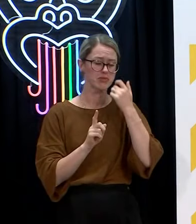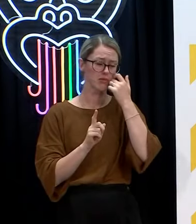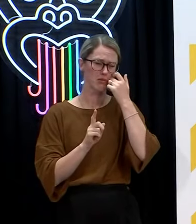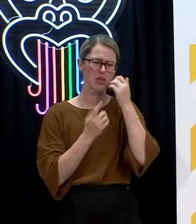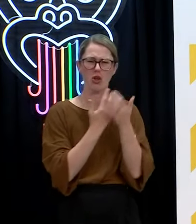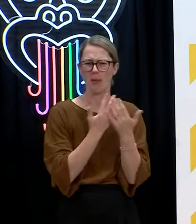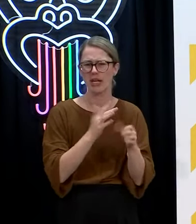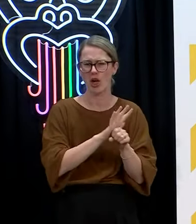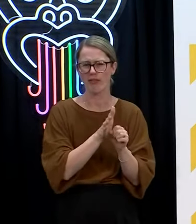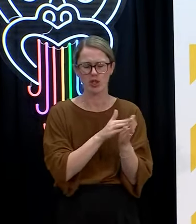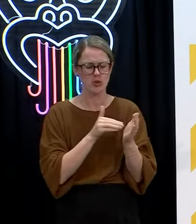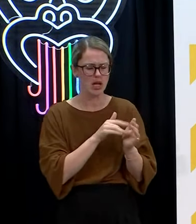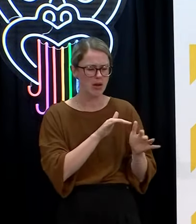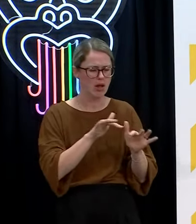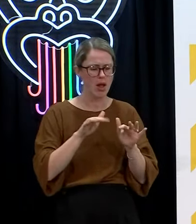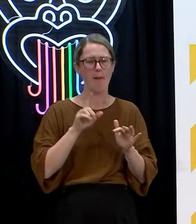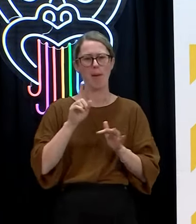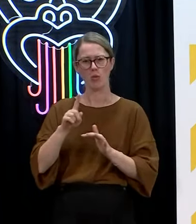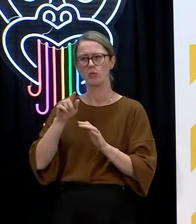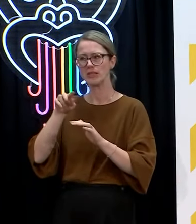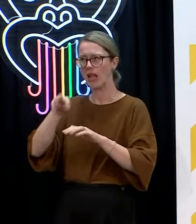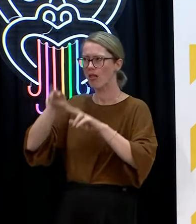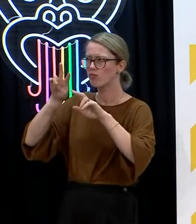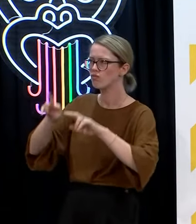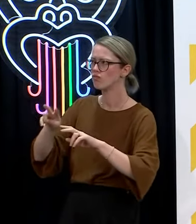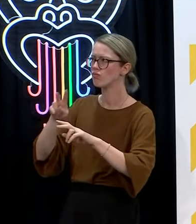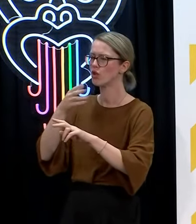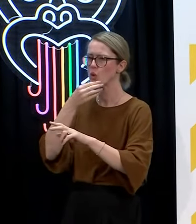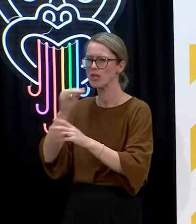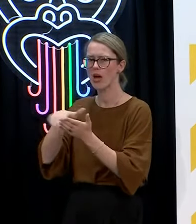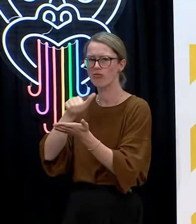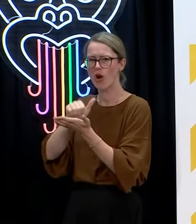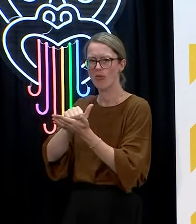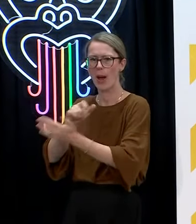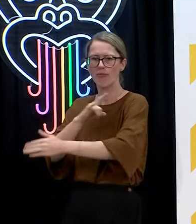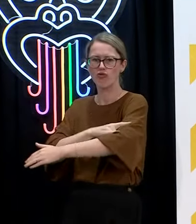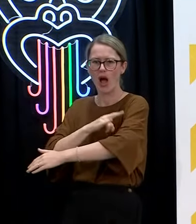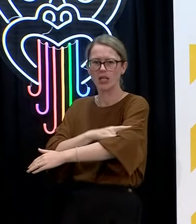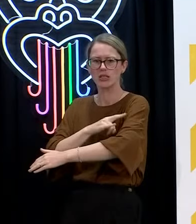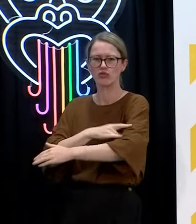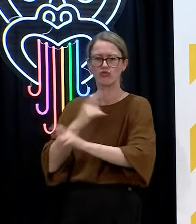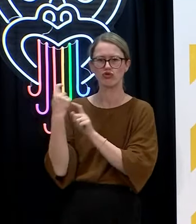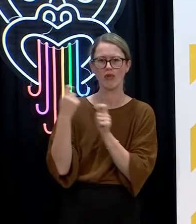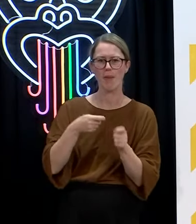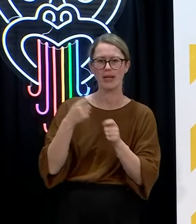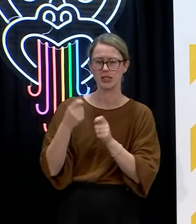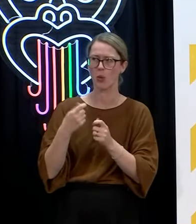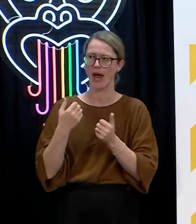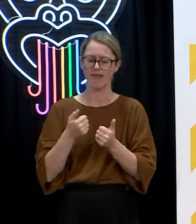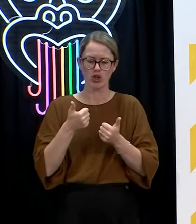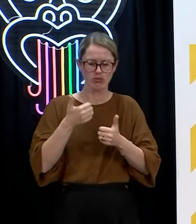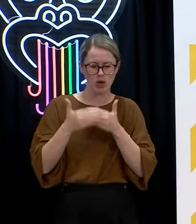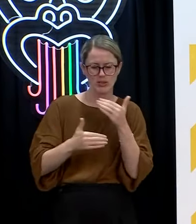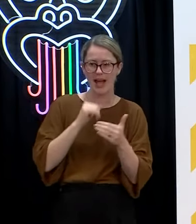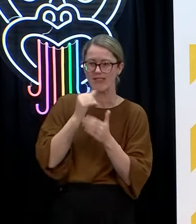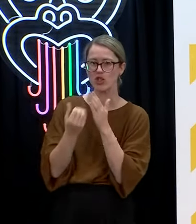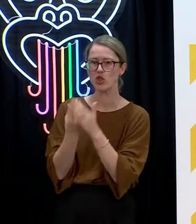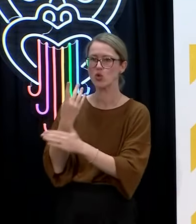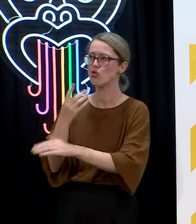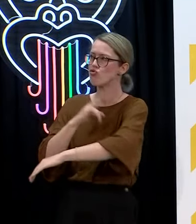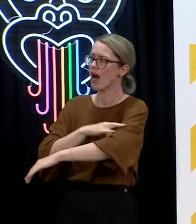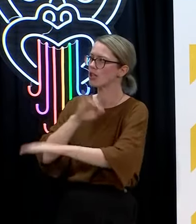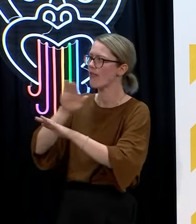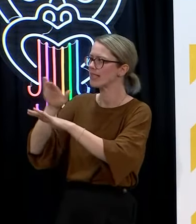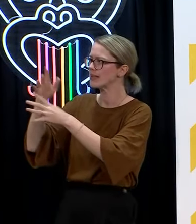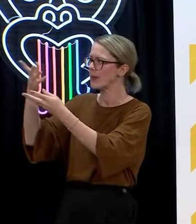New Zealand, we are up to date in terms of our knowledge and use of appropriate treatments. We have good processes in place to assess emerging and new treatments